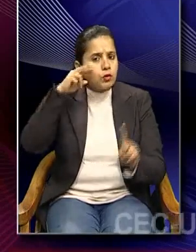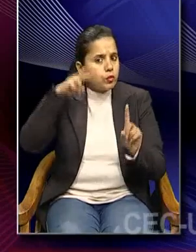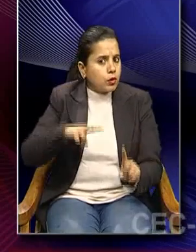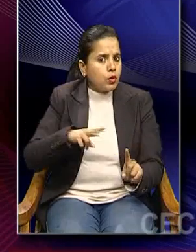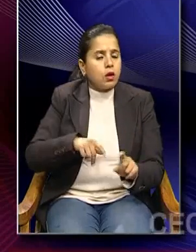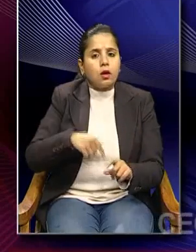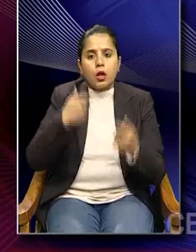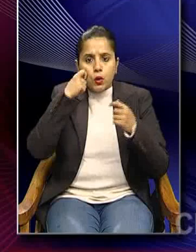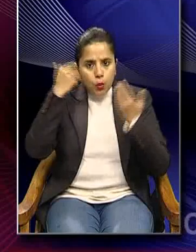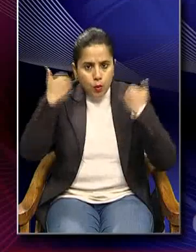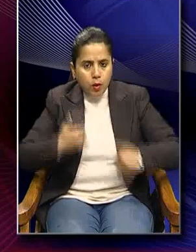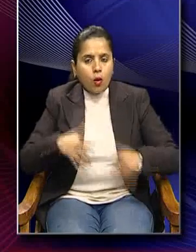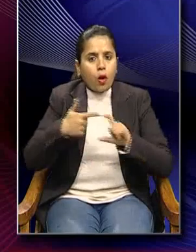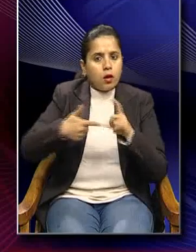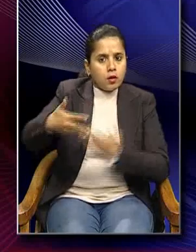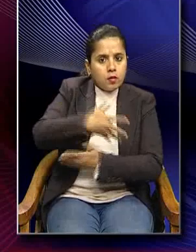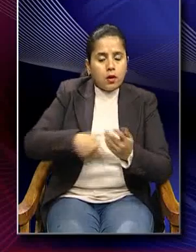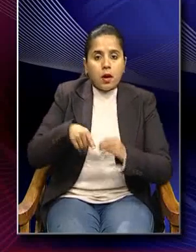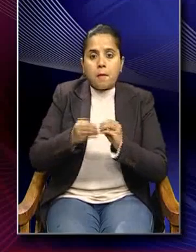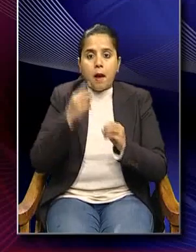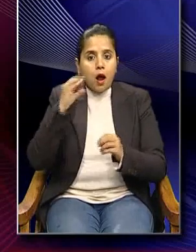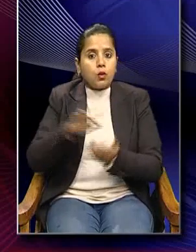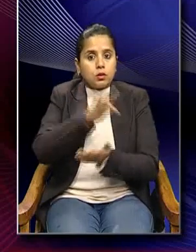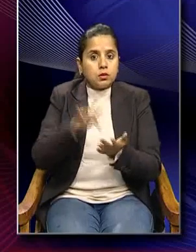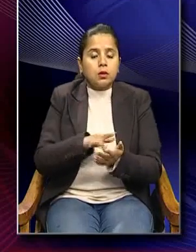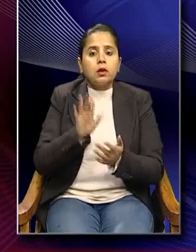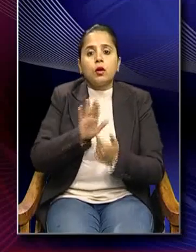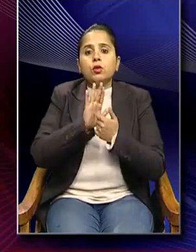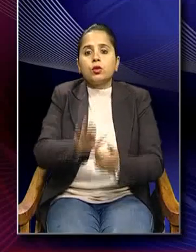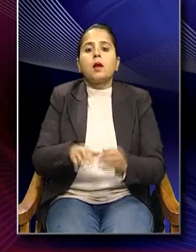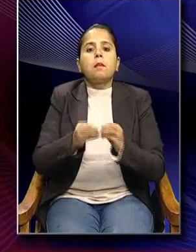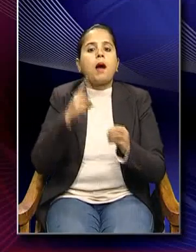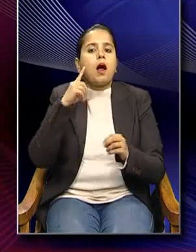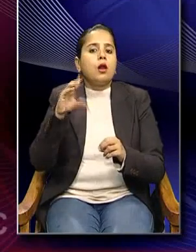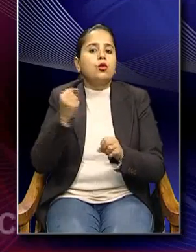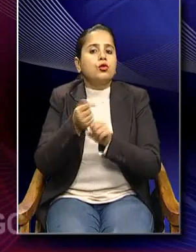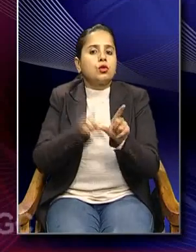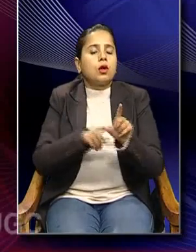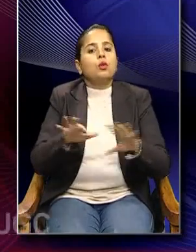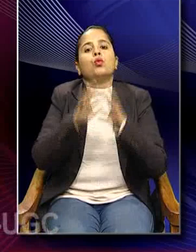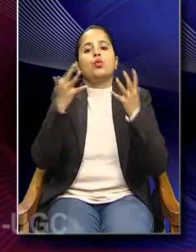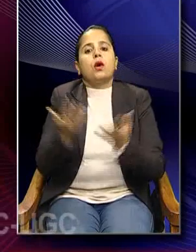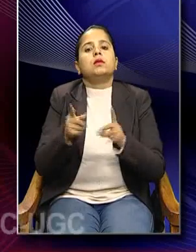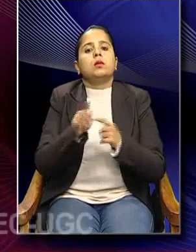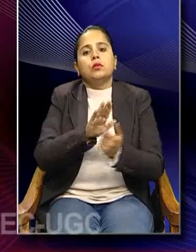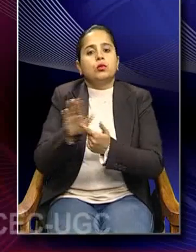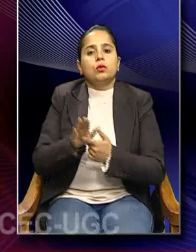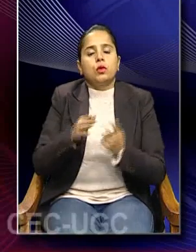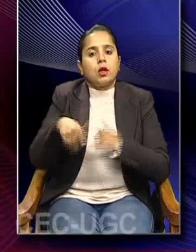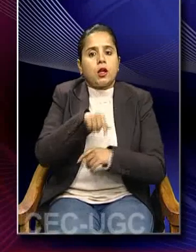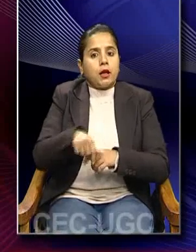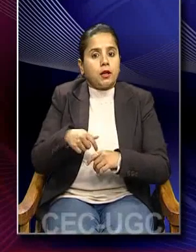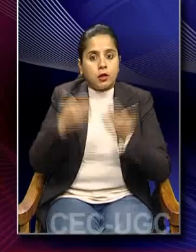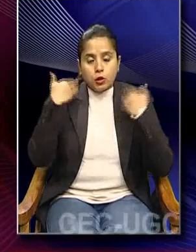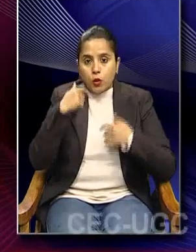and environment. Biocentrism places biological world, primarily